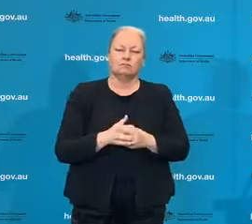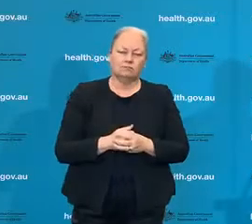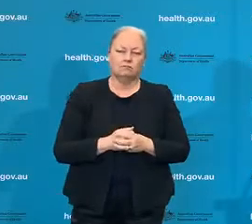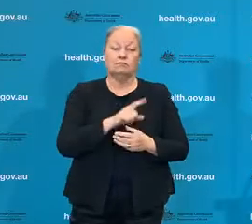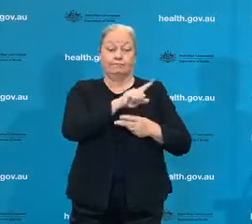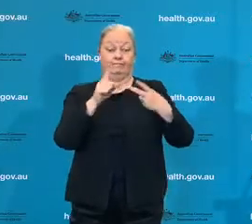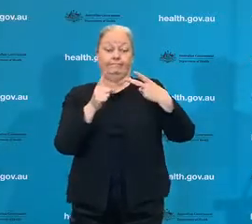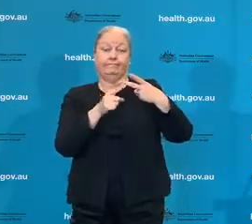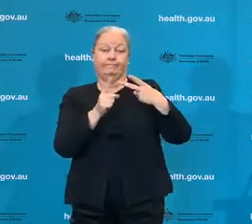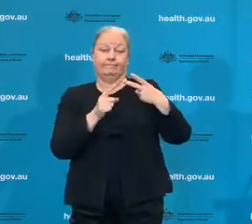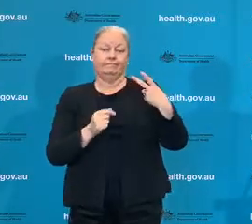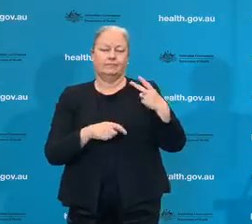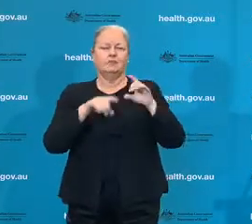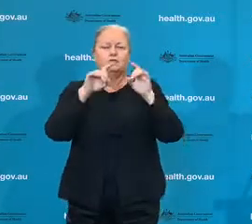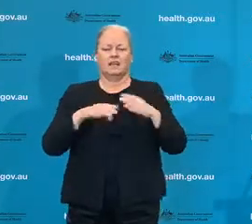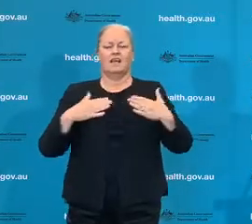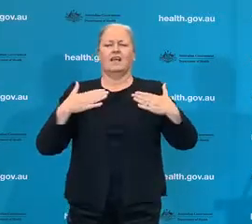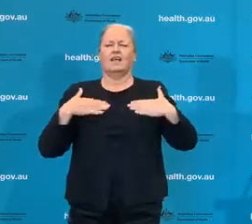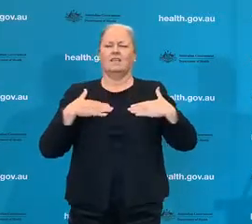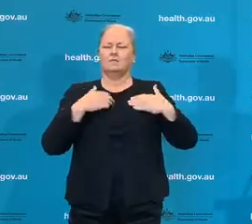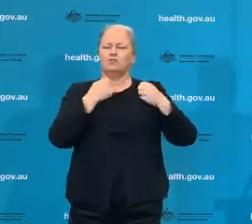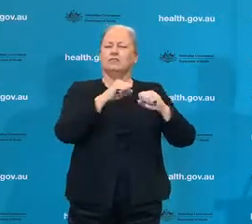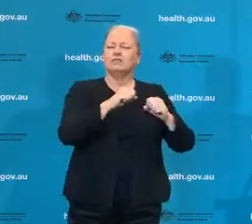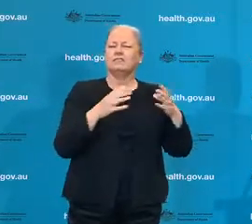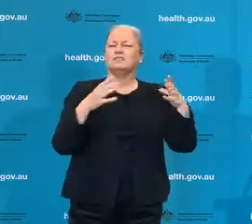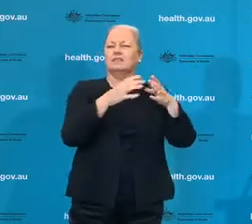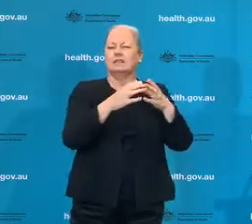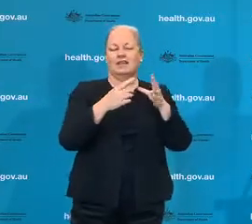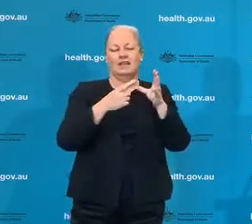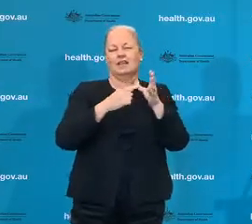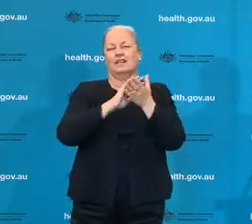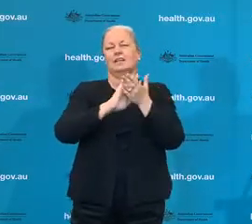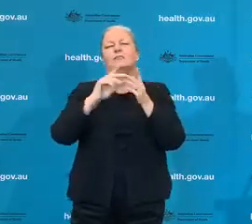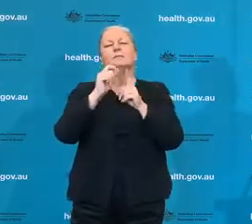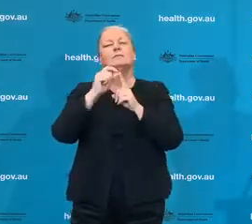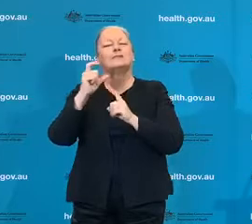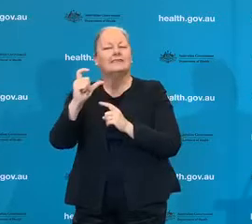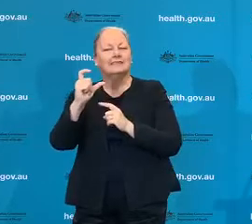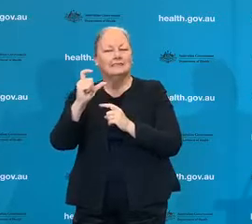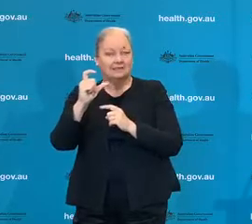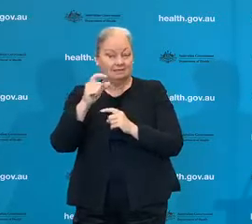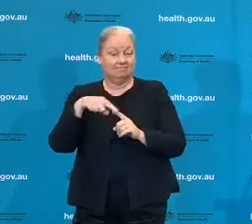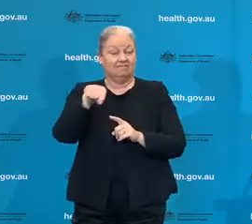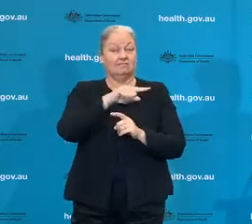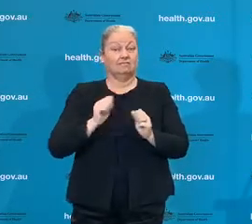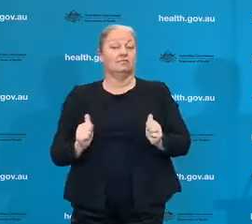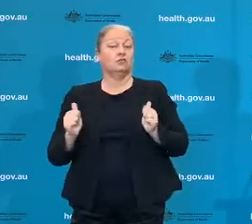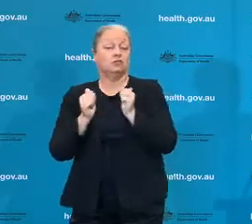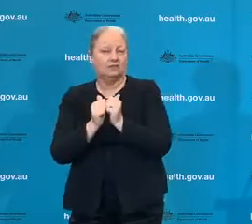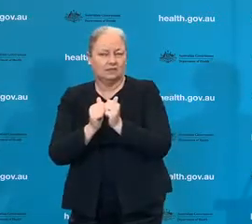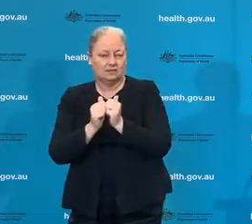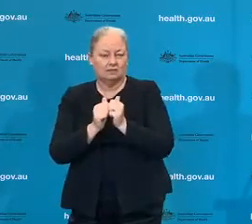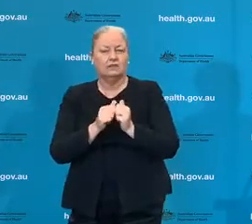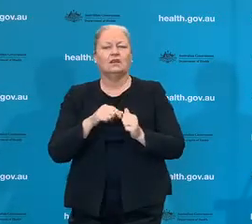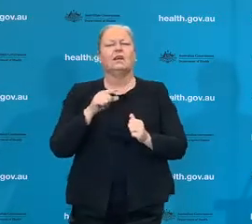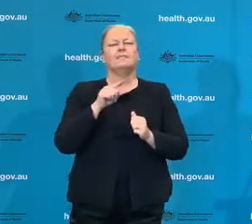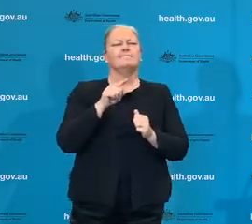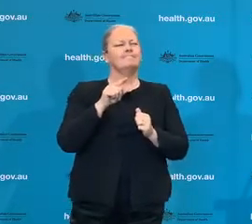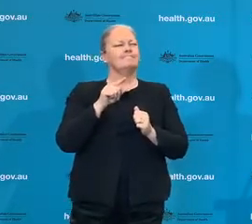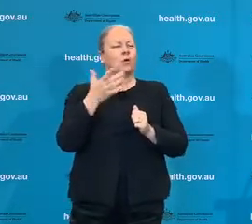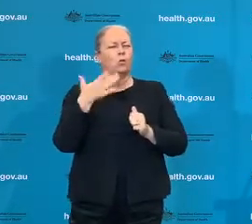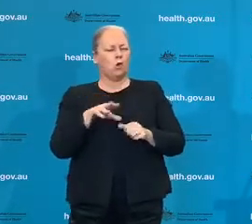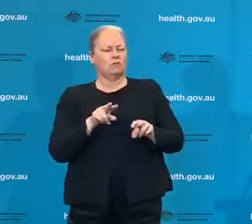that the Australian Health Protection Principal Committee, the AHPPC, has endorsed an expansion of national healthcare worker